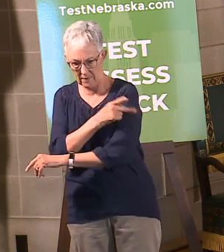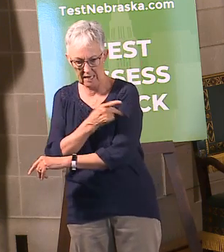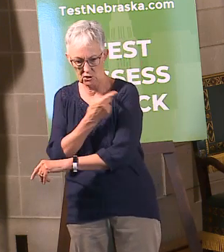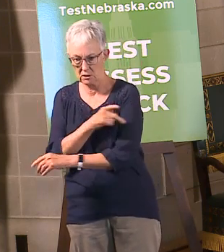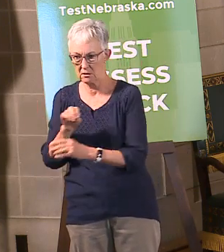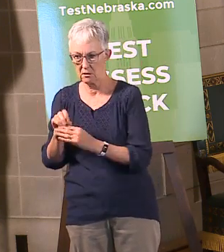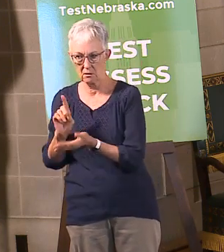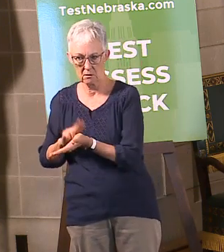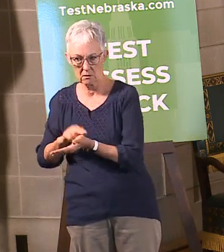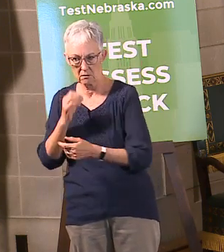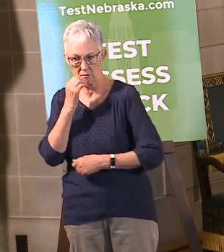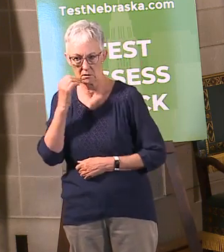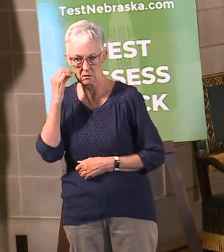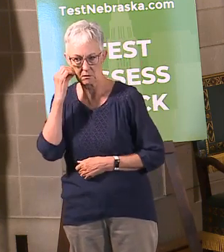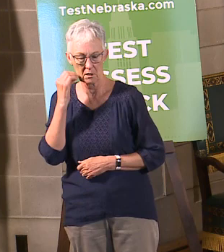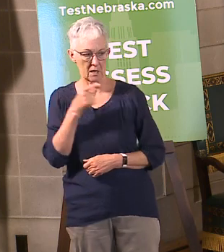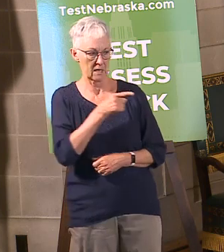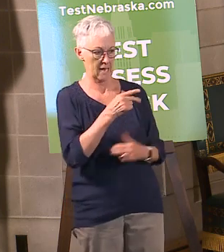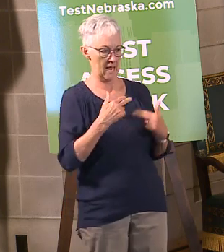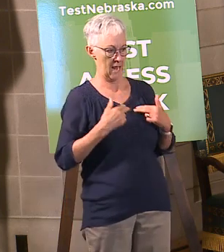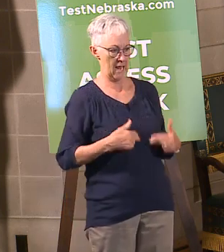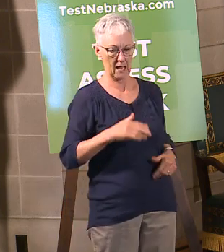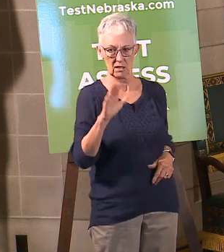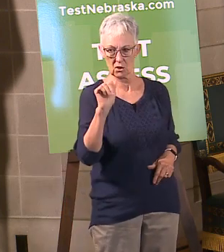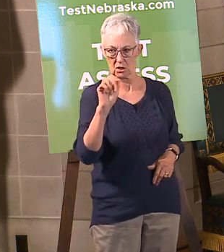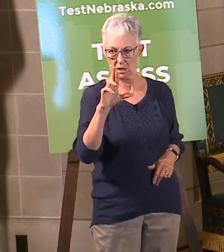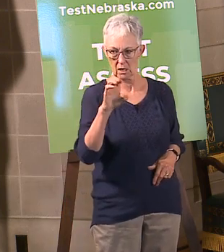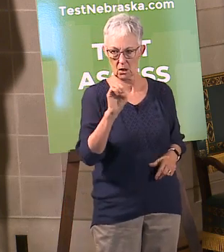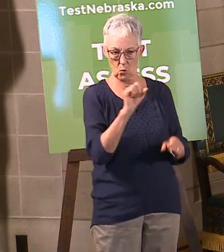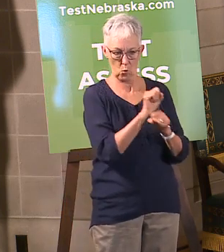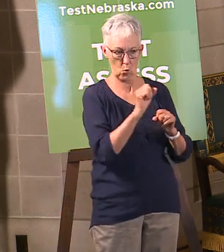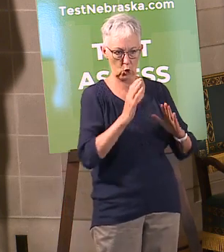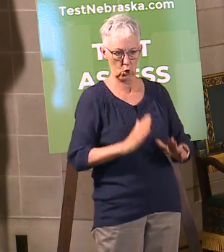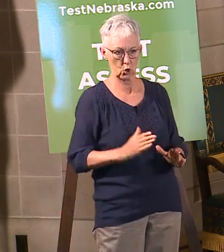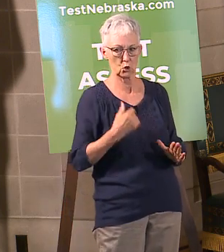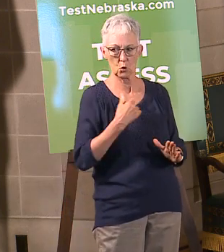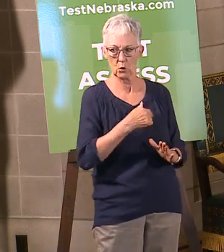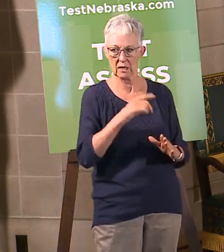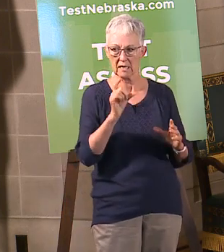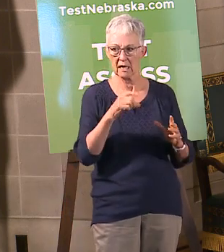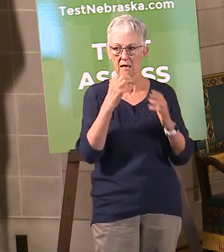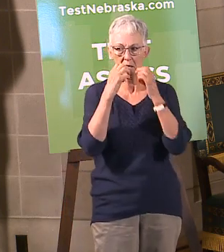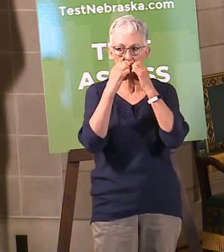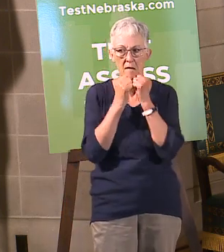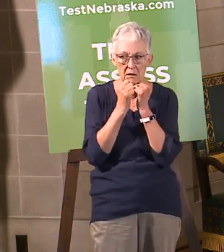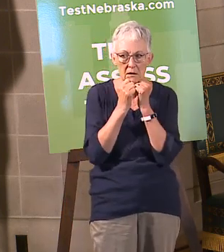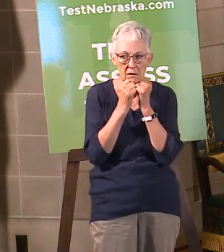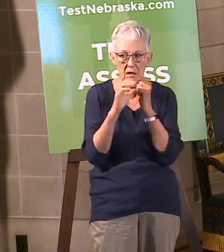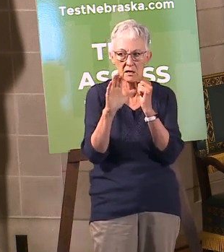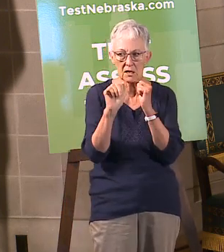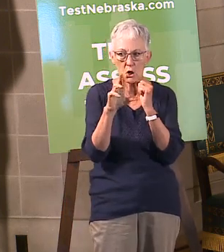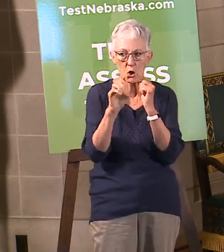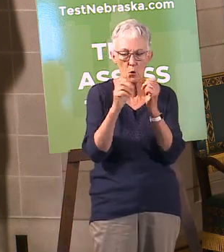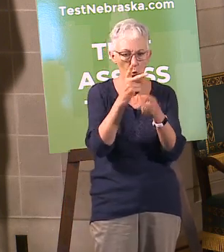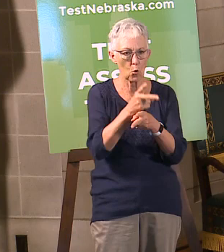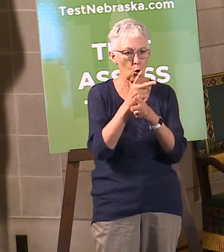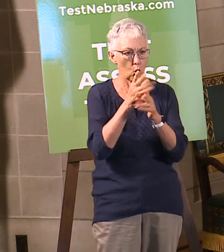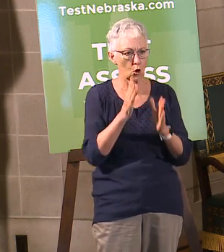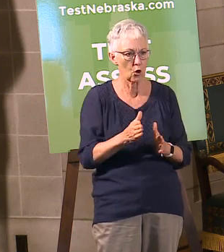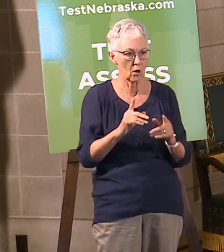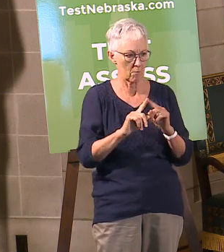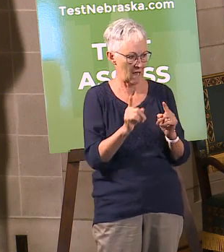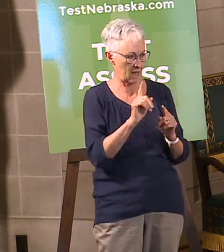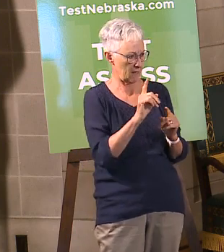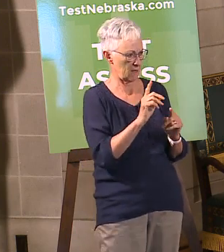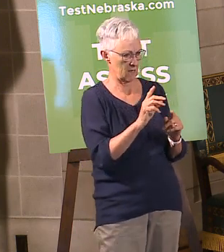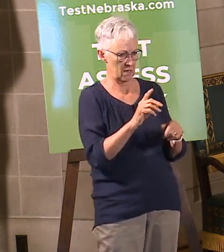that is because healthcare workers, we need to preserve the healthcare system. Sure, We I need. understand that, but the point in time seems to be the point